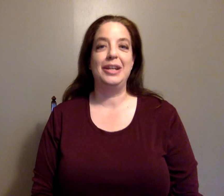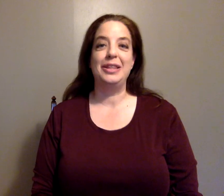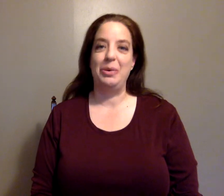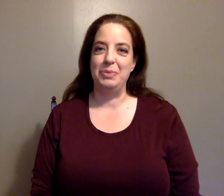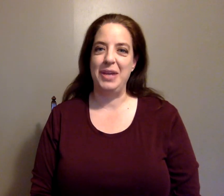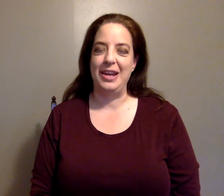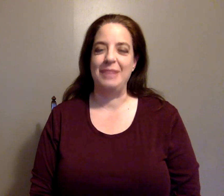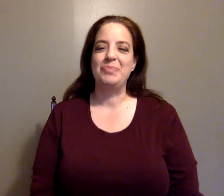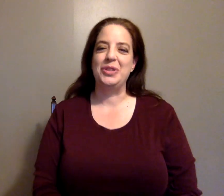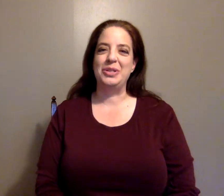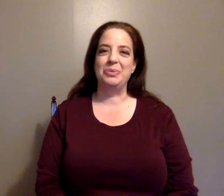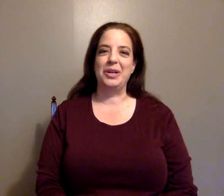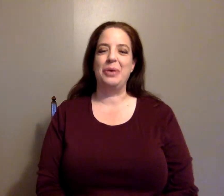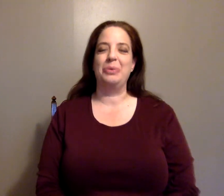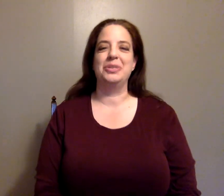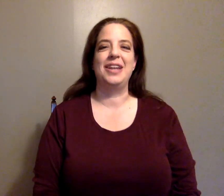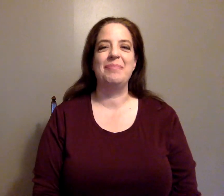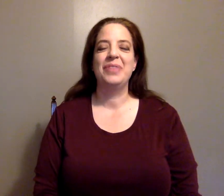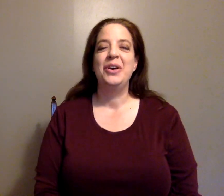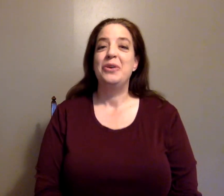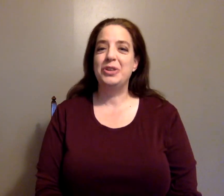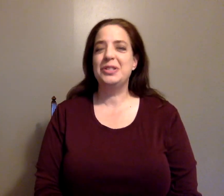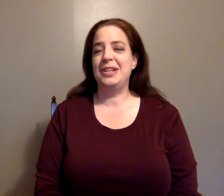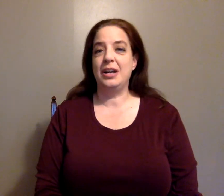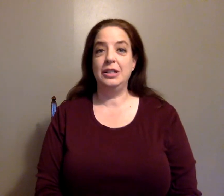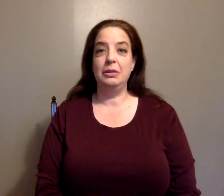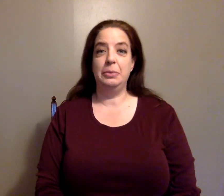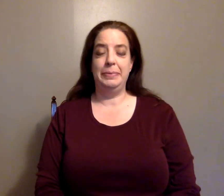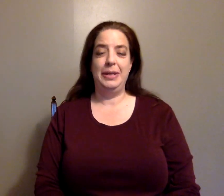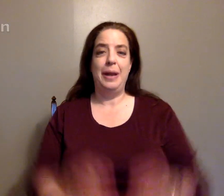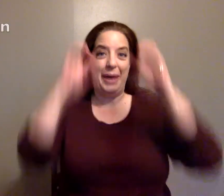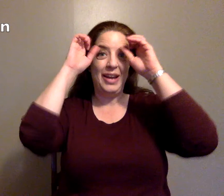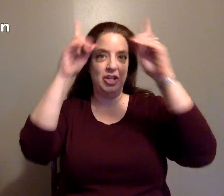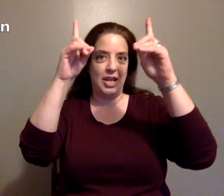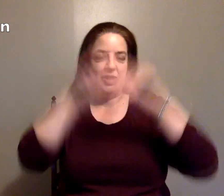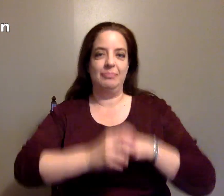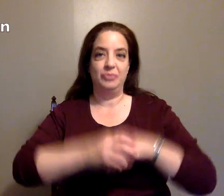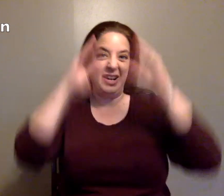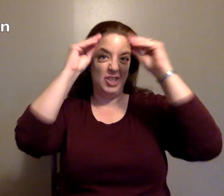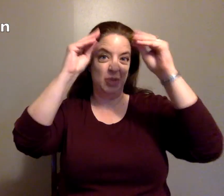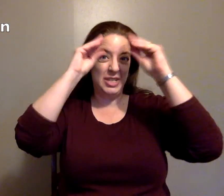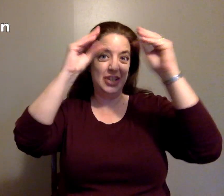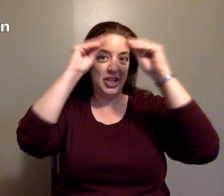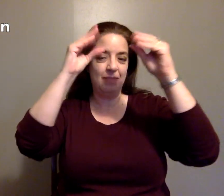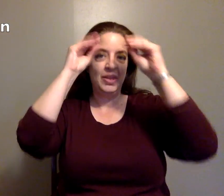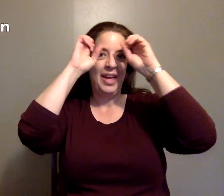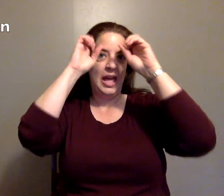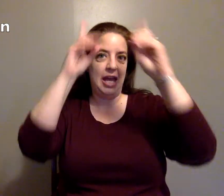that would be handy. So that's what we're going to go through today. First, let's talk a little bit about education, right? So teaching,